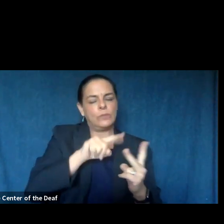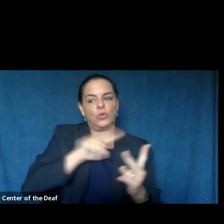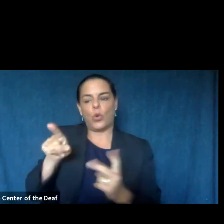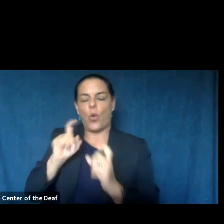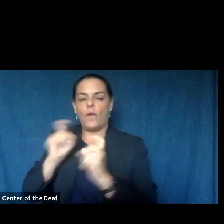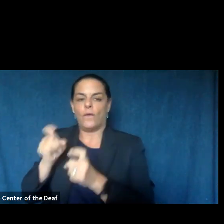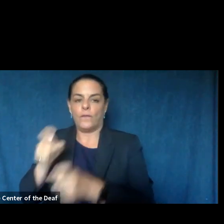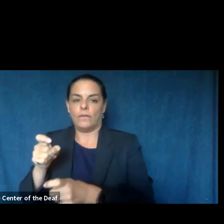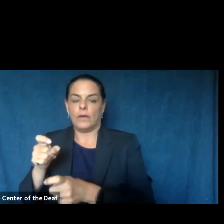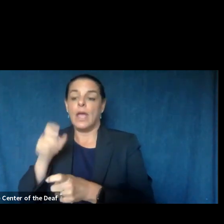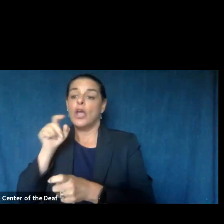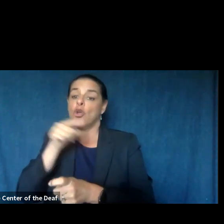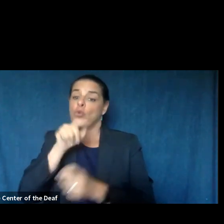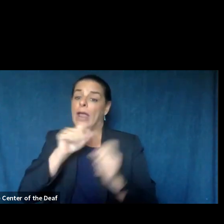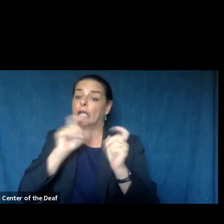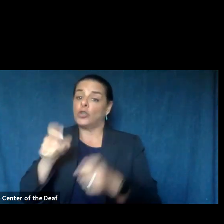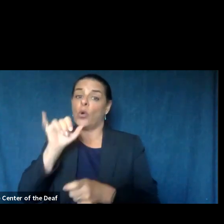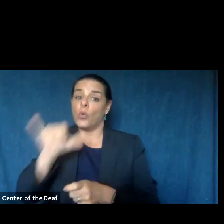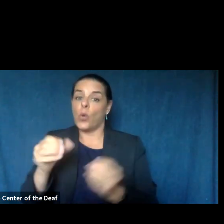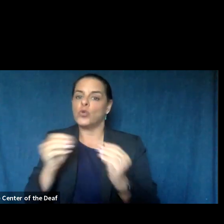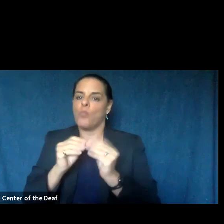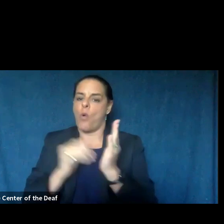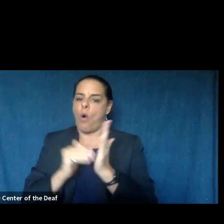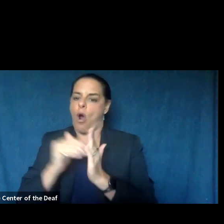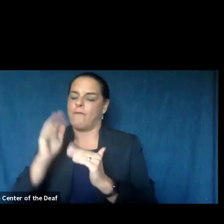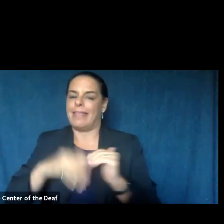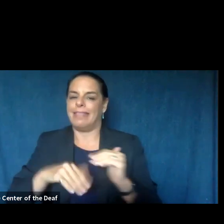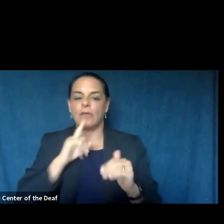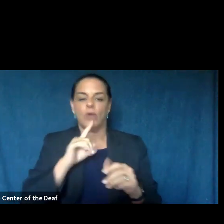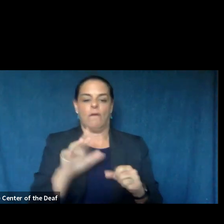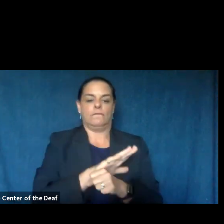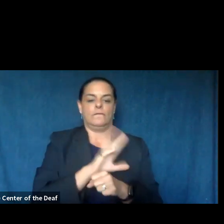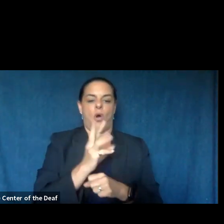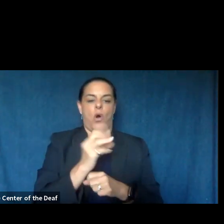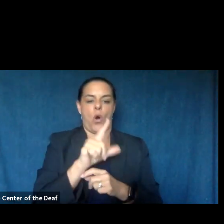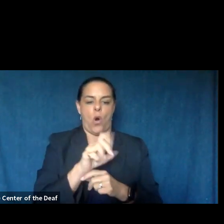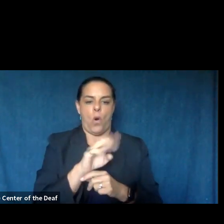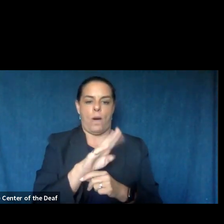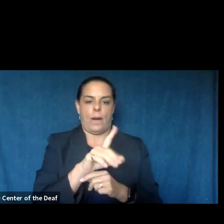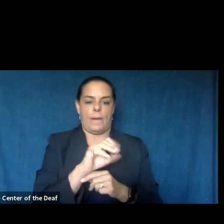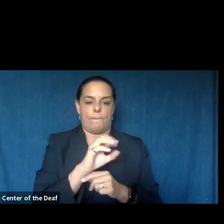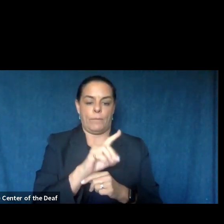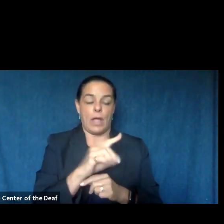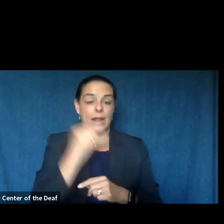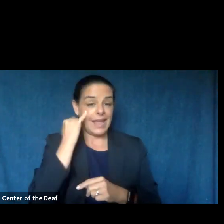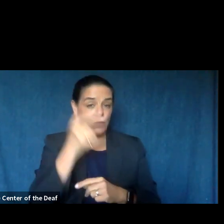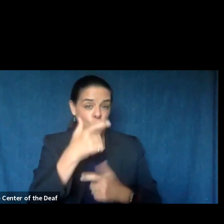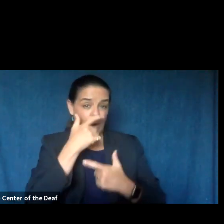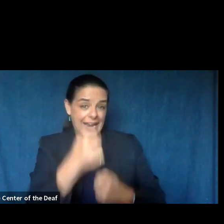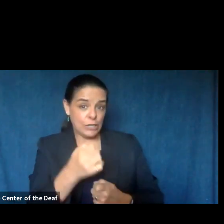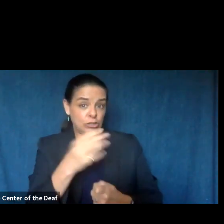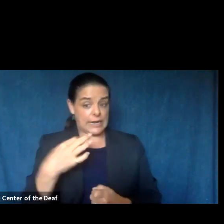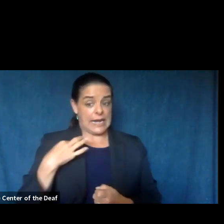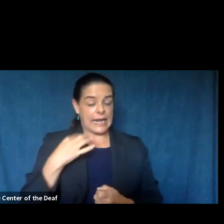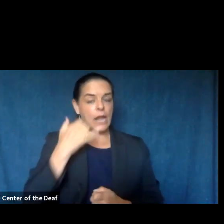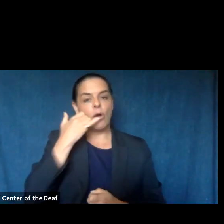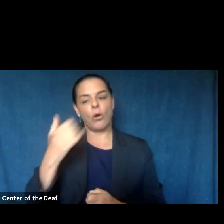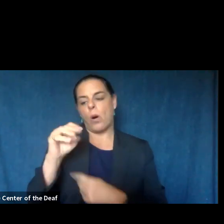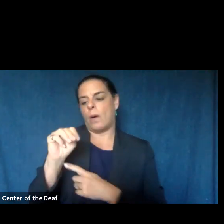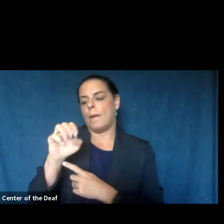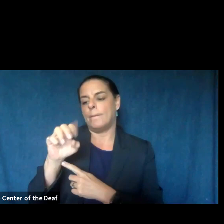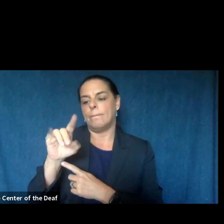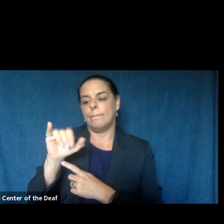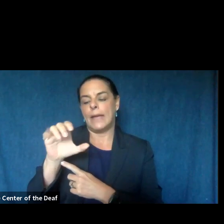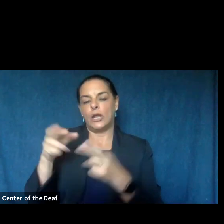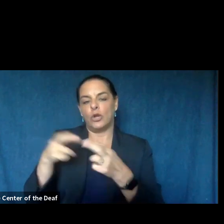basis than whole blood. If you are interested and a candidate, please call the Medic Regional Blood Center and schedule an